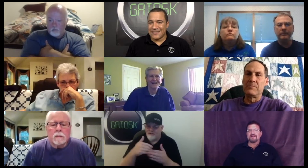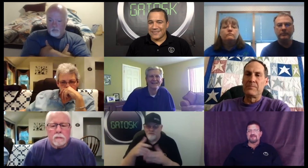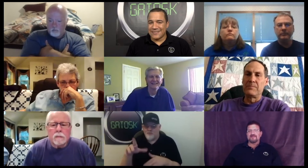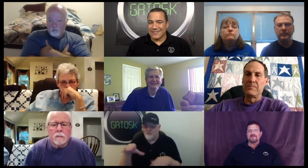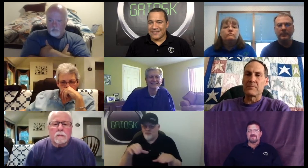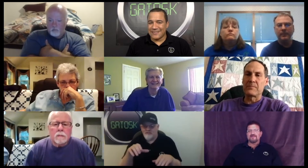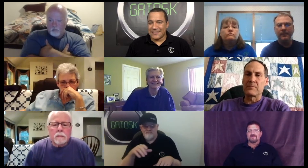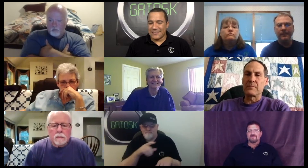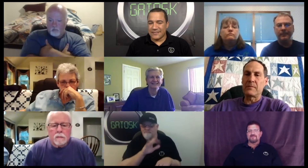great question.